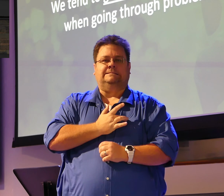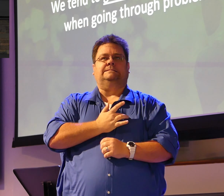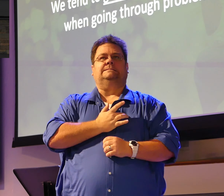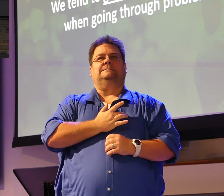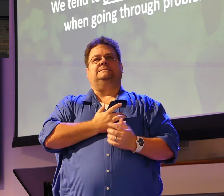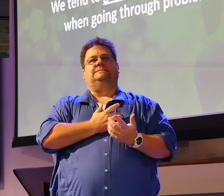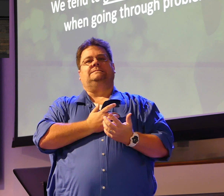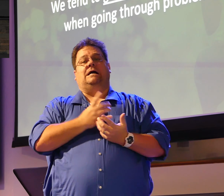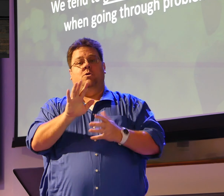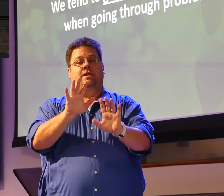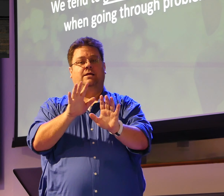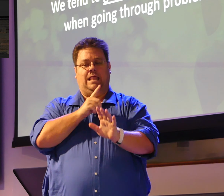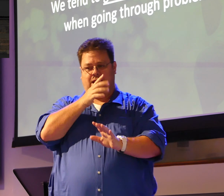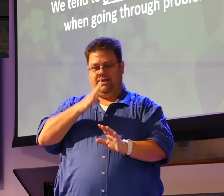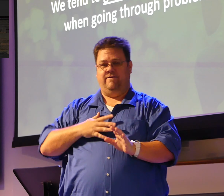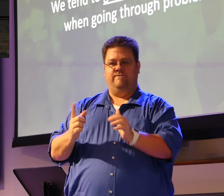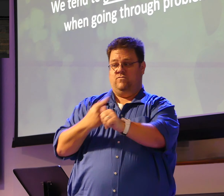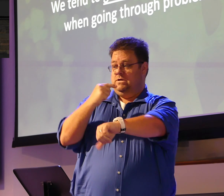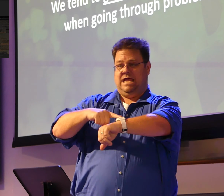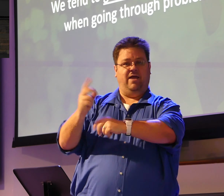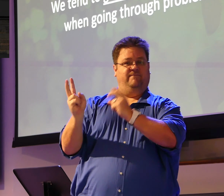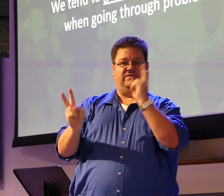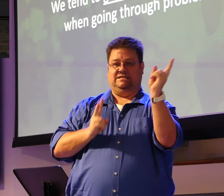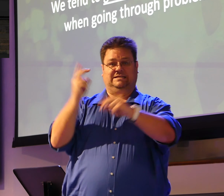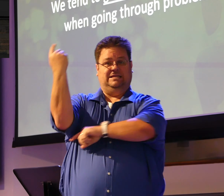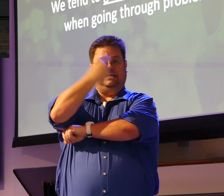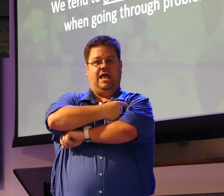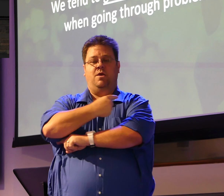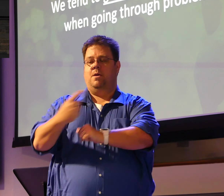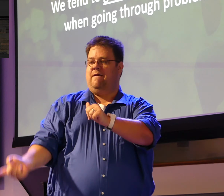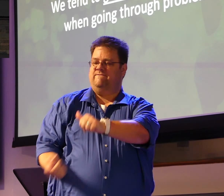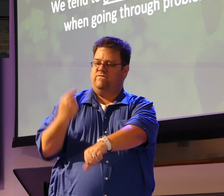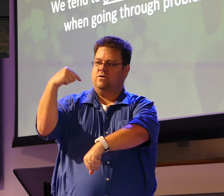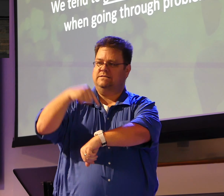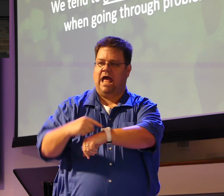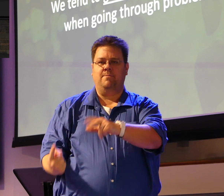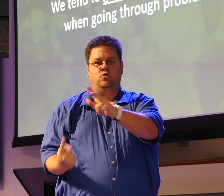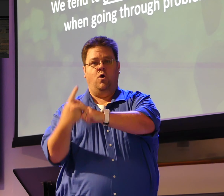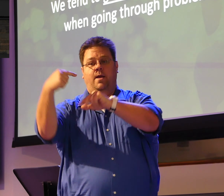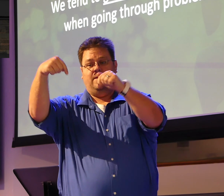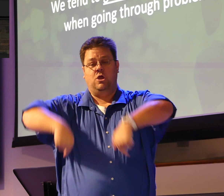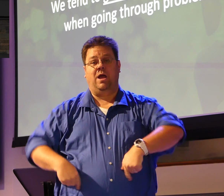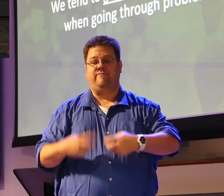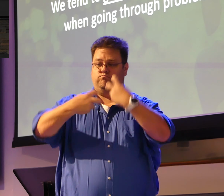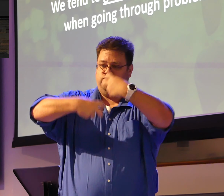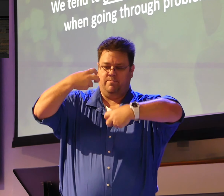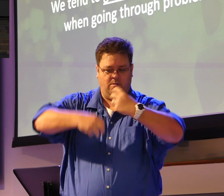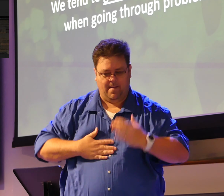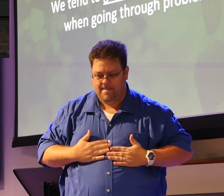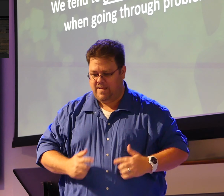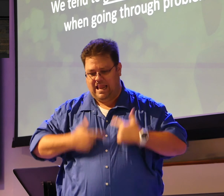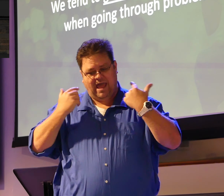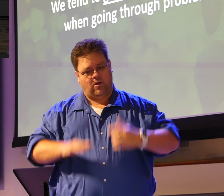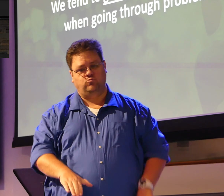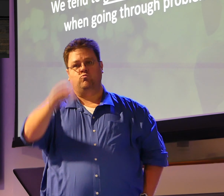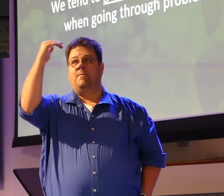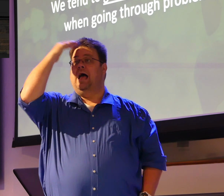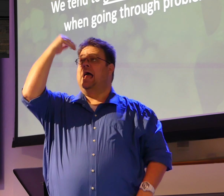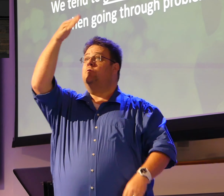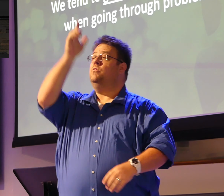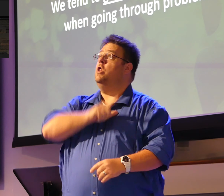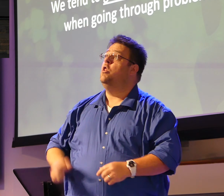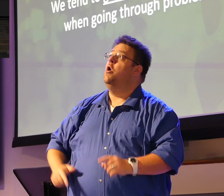it and i had a lady come back to me she's first time visitor today she's like it's my first time here and she says i'm going through a problem